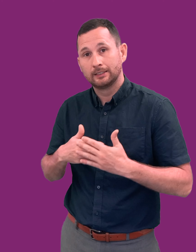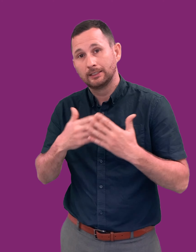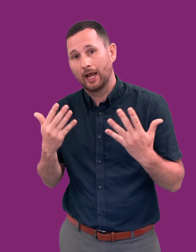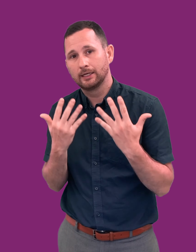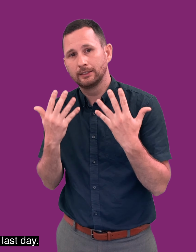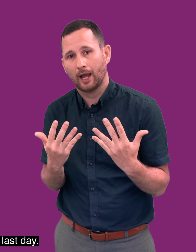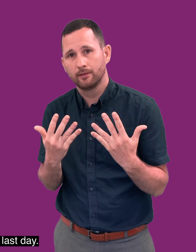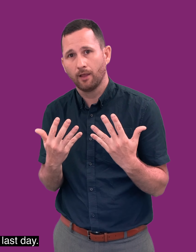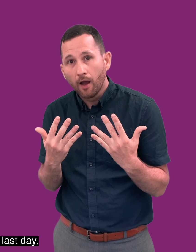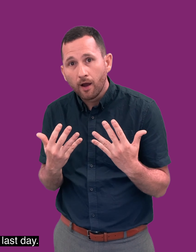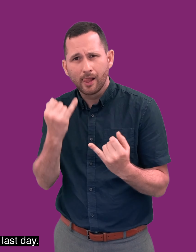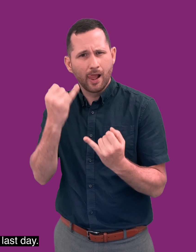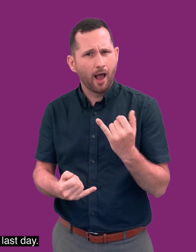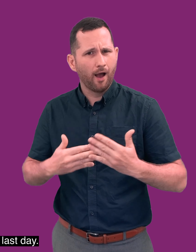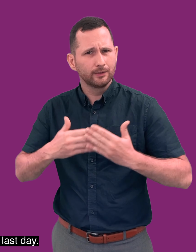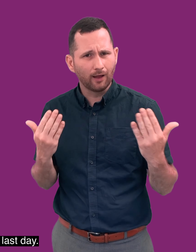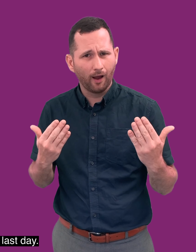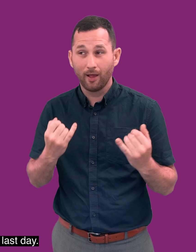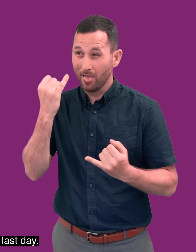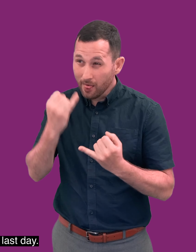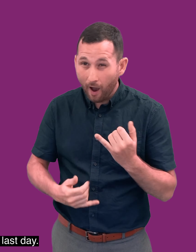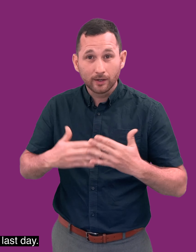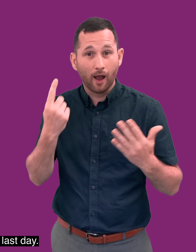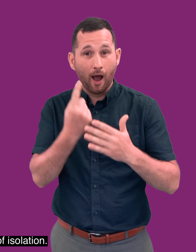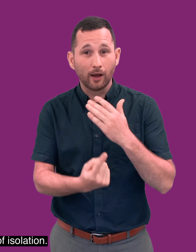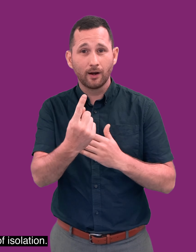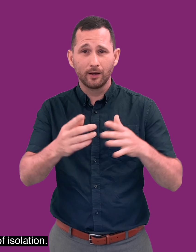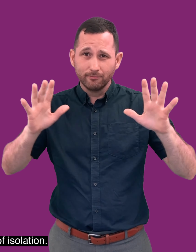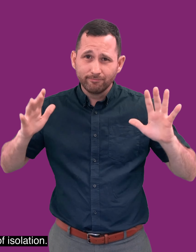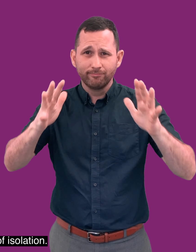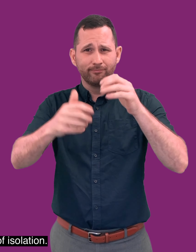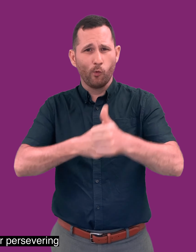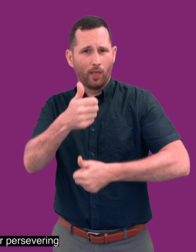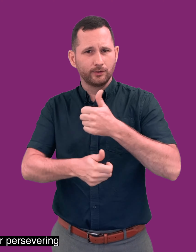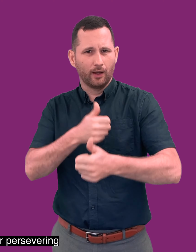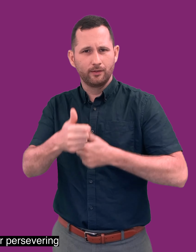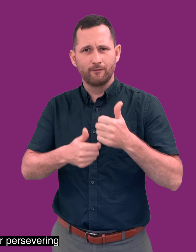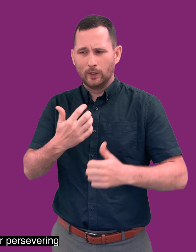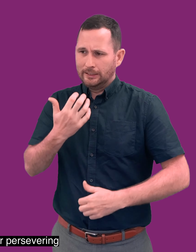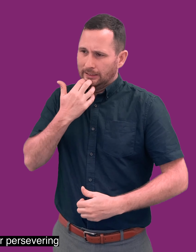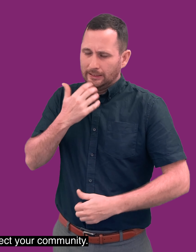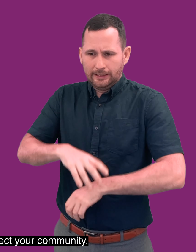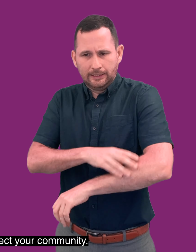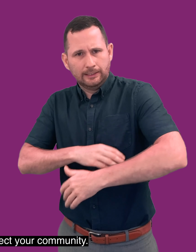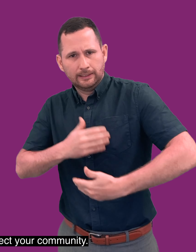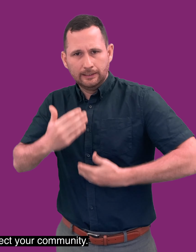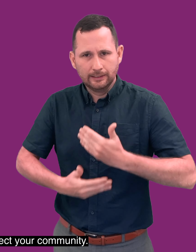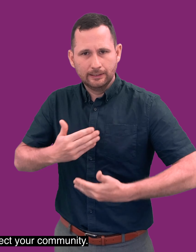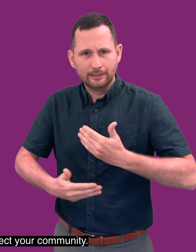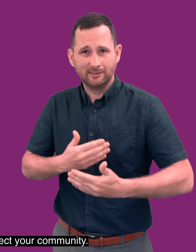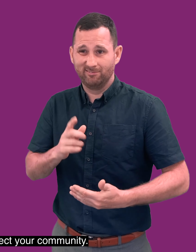Day 10. Last day. Last day of isolation. Well done preserving and helping to protect your